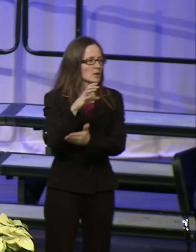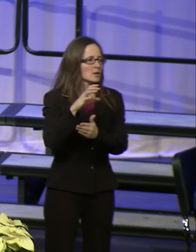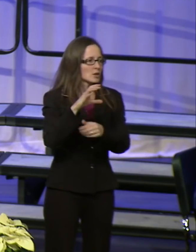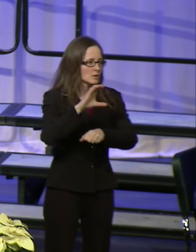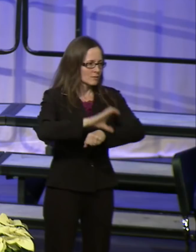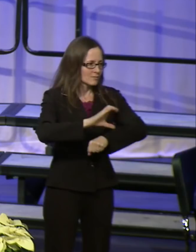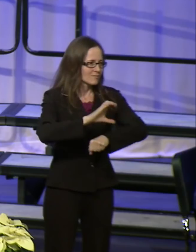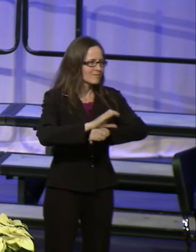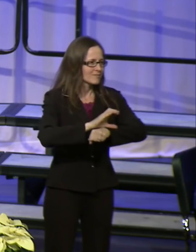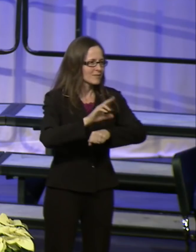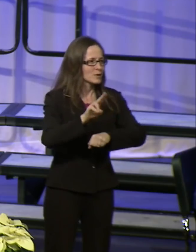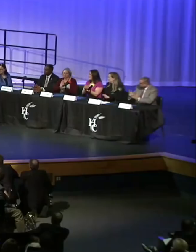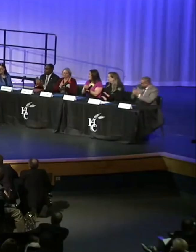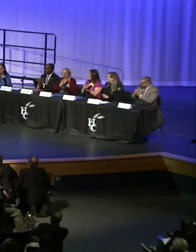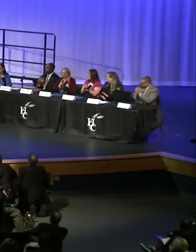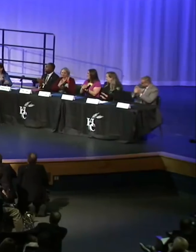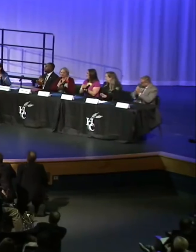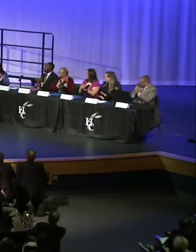benediction.